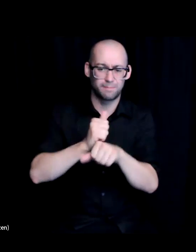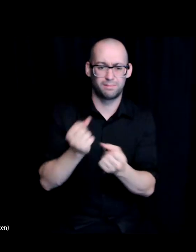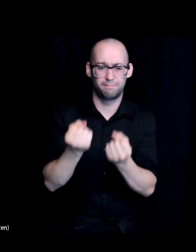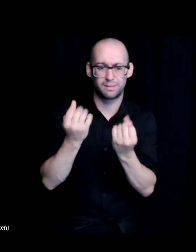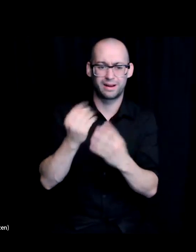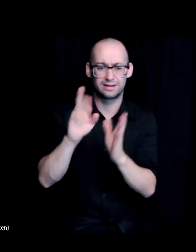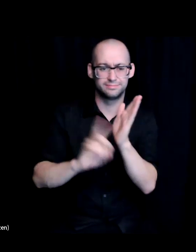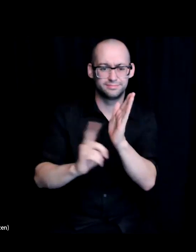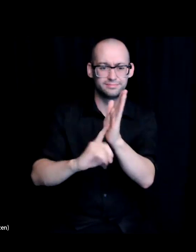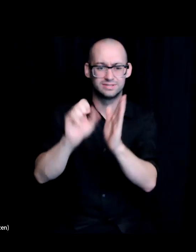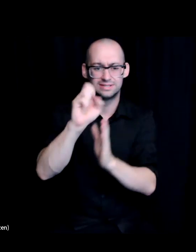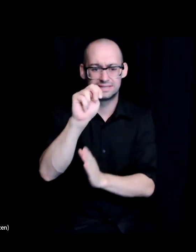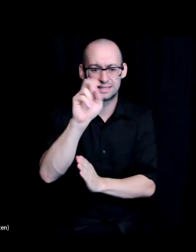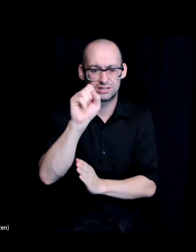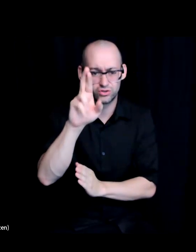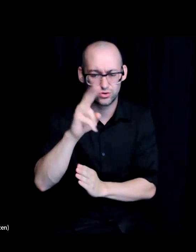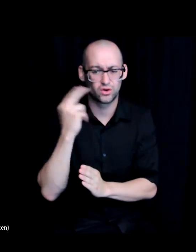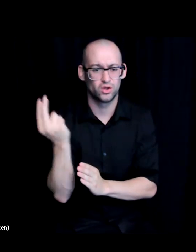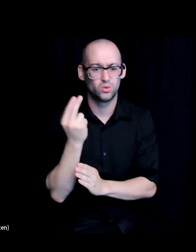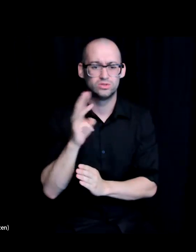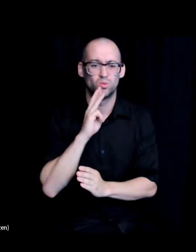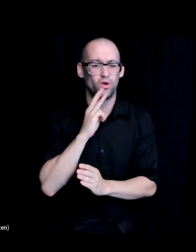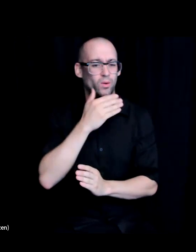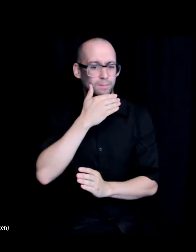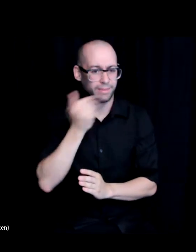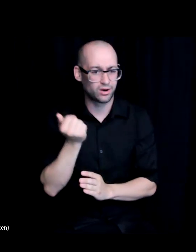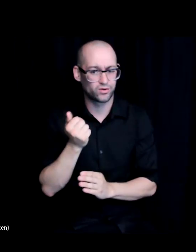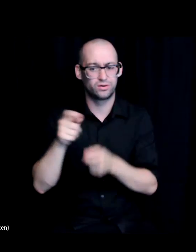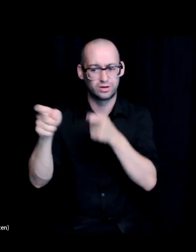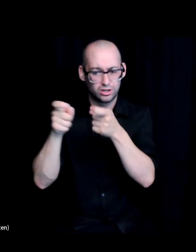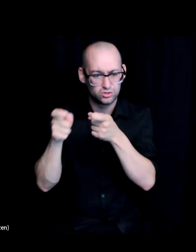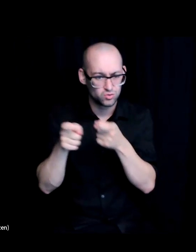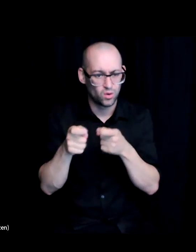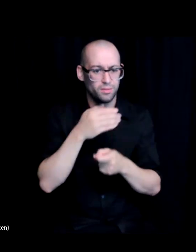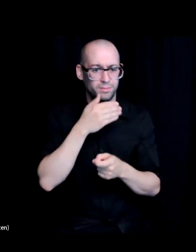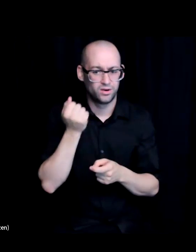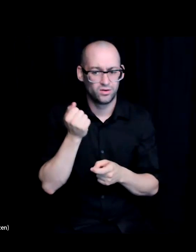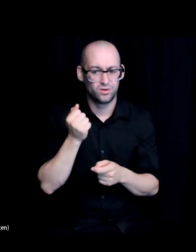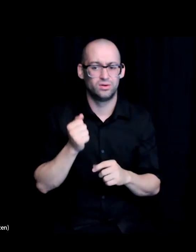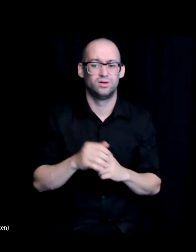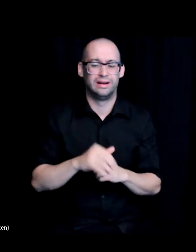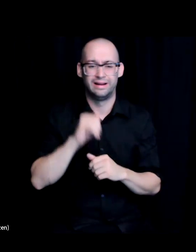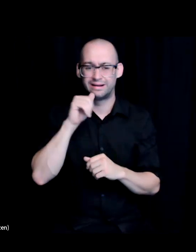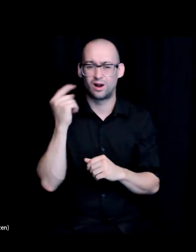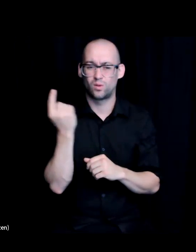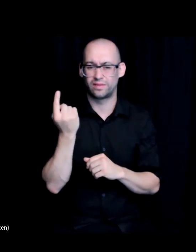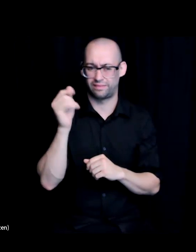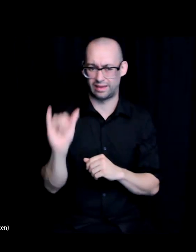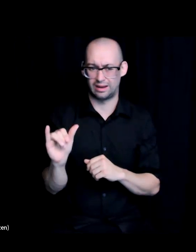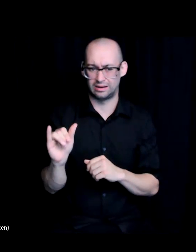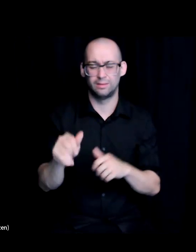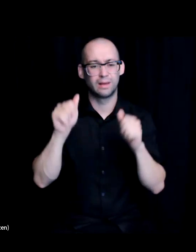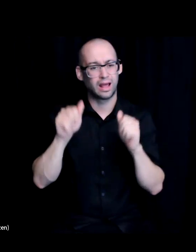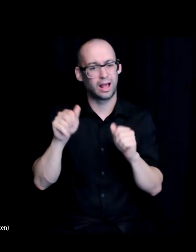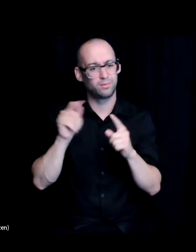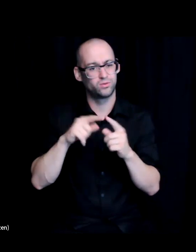the field, using water much more wisely, being able to control it. And not only that, we'd be able to